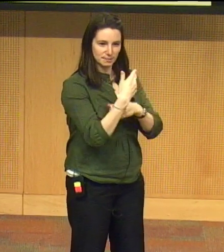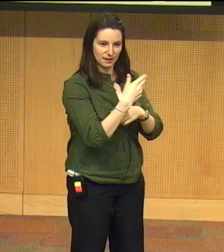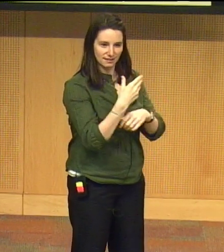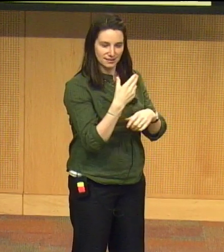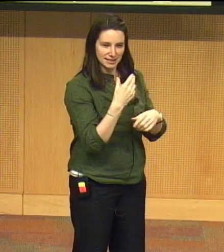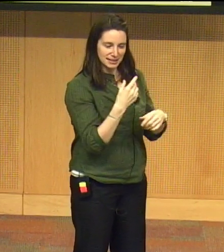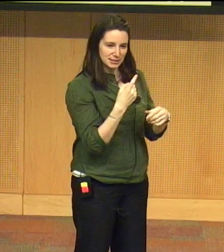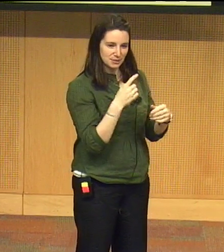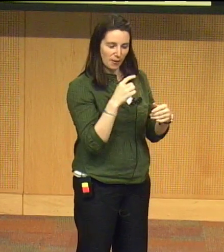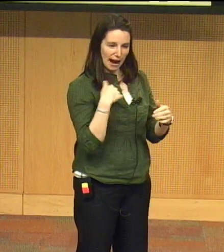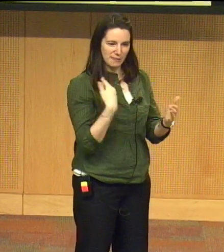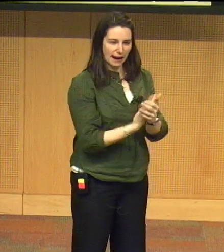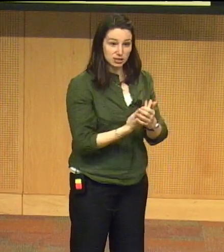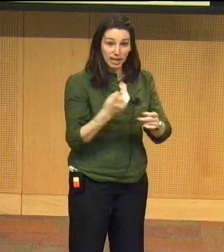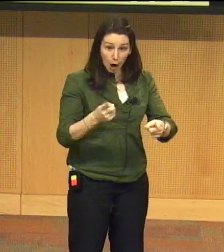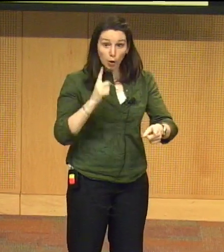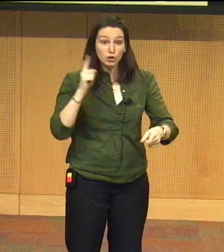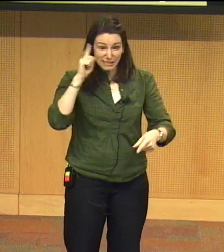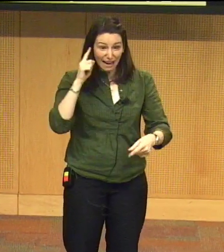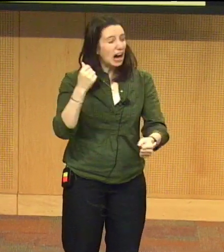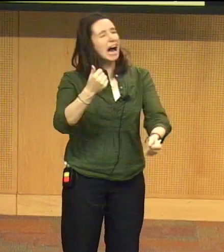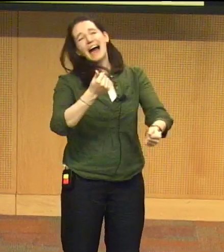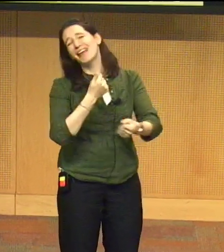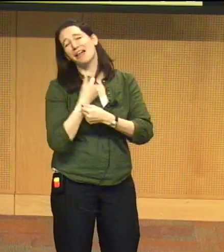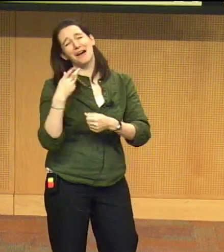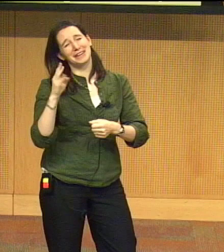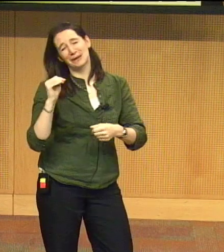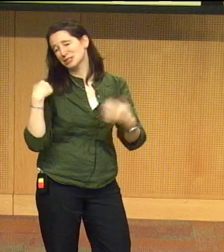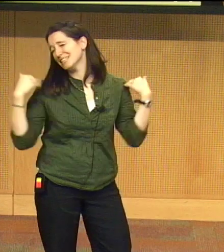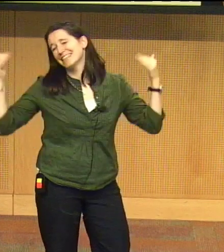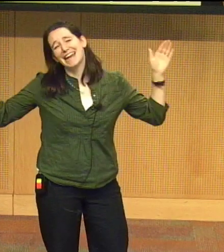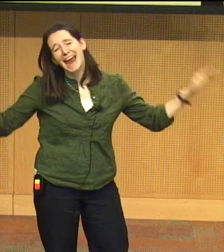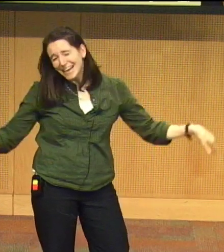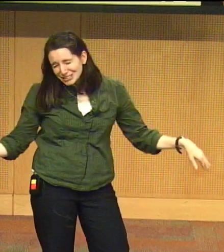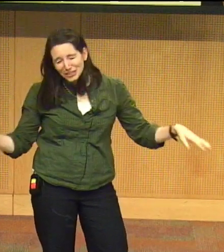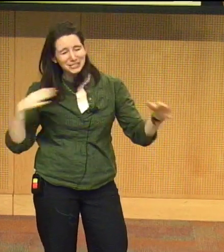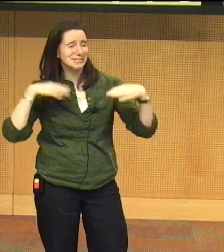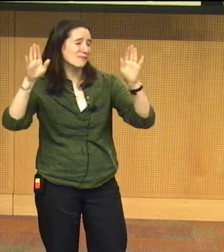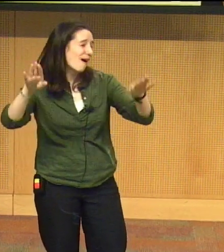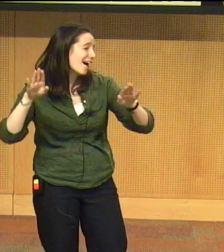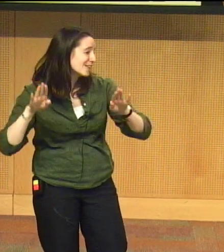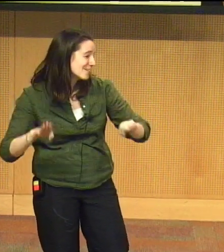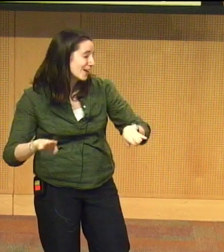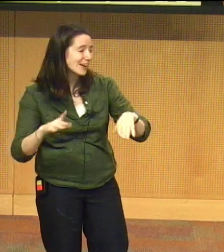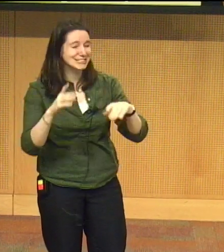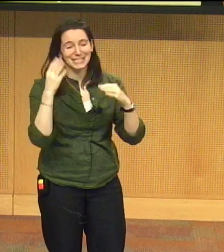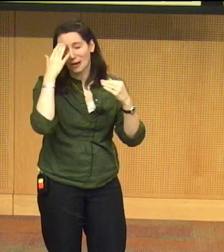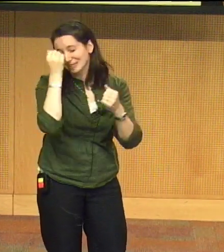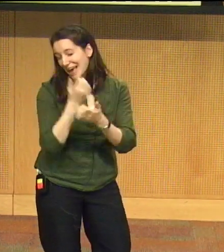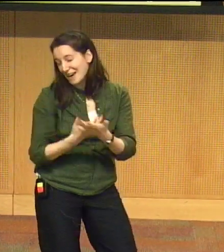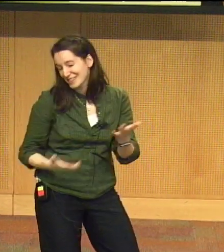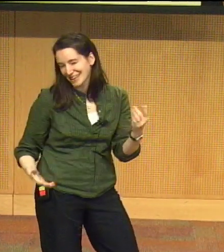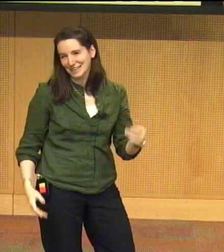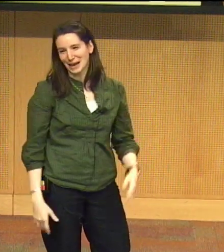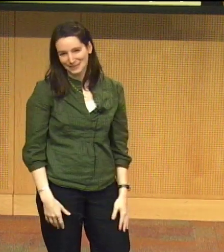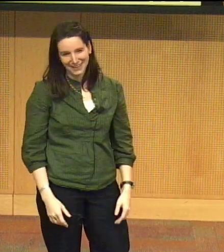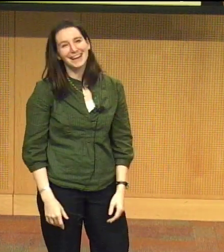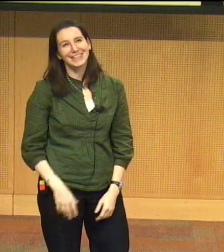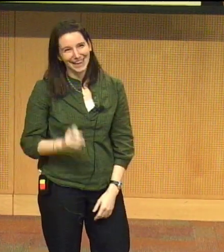hospital. So I arrived, she's like, oh, you're deaf. I love Kim. She's an angel. She's wonderful. She knows everything. I'm like,